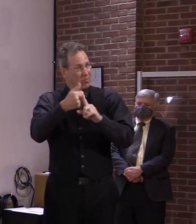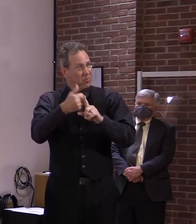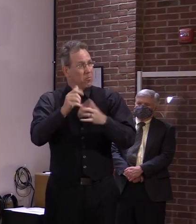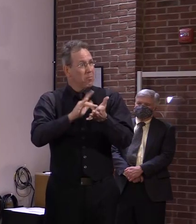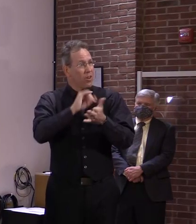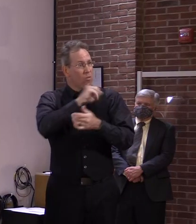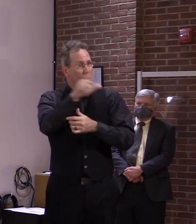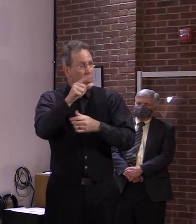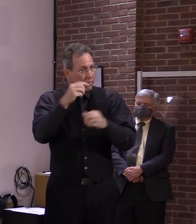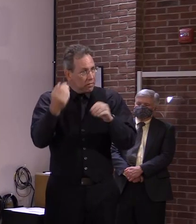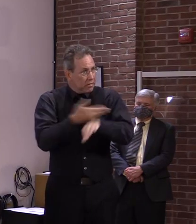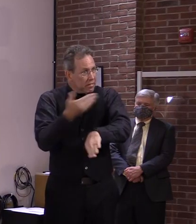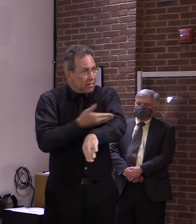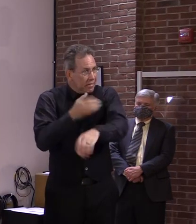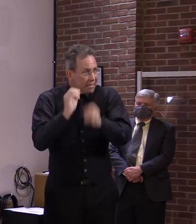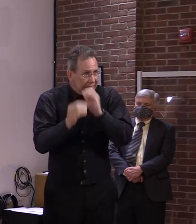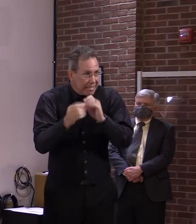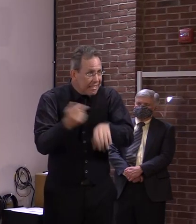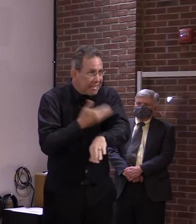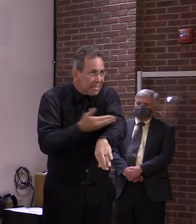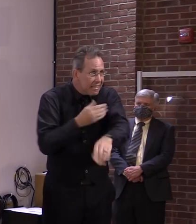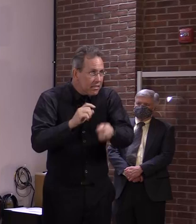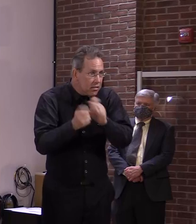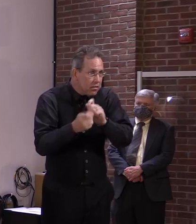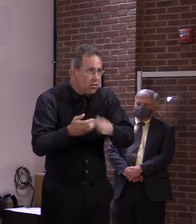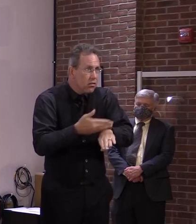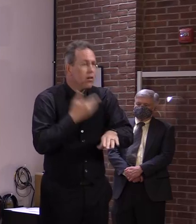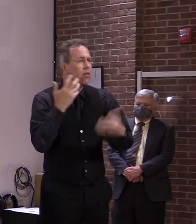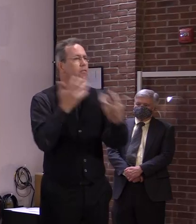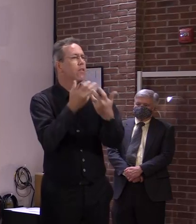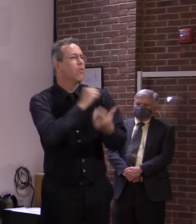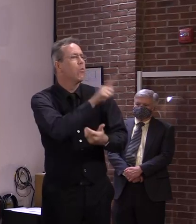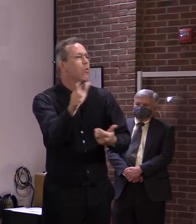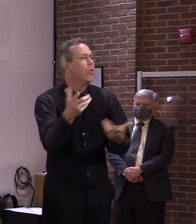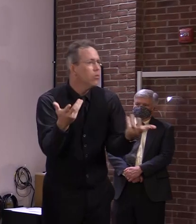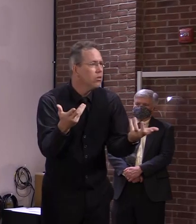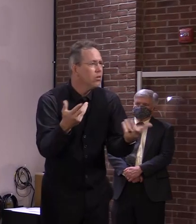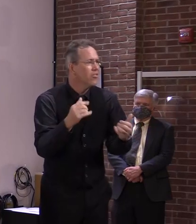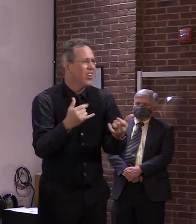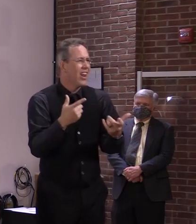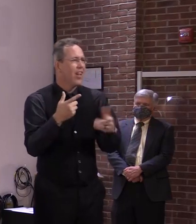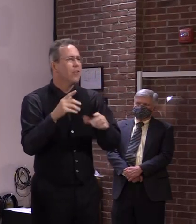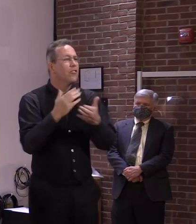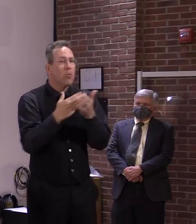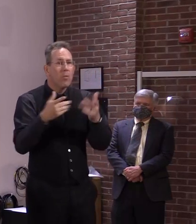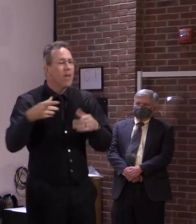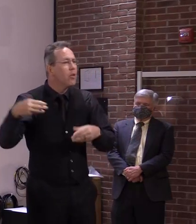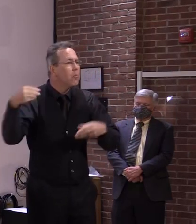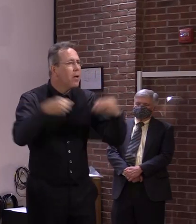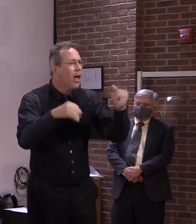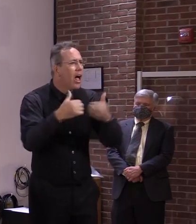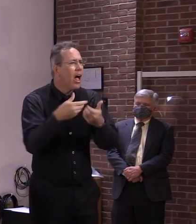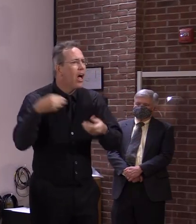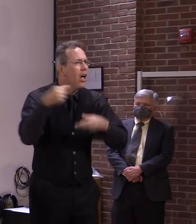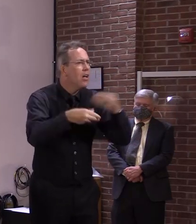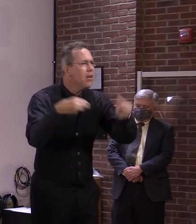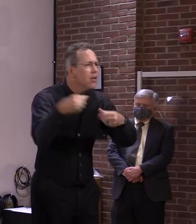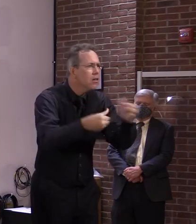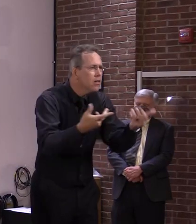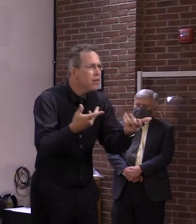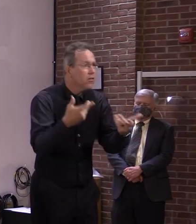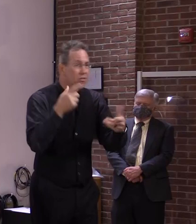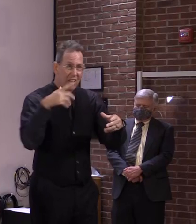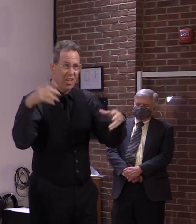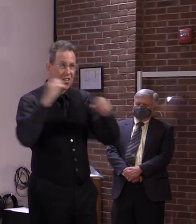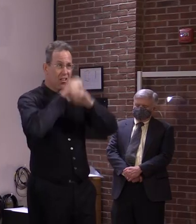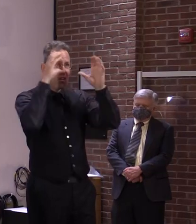Vermont, and we're hoping the all-payer model will bear fruit in years to come. But we have a lot of work to do